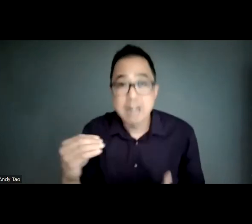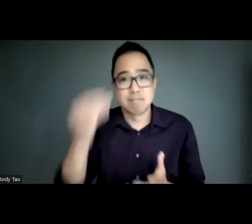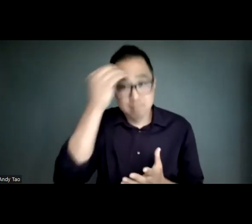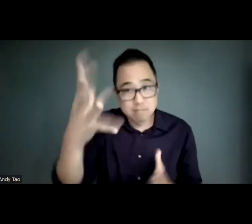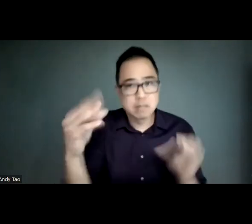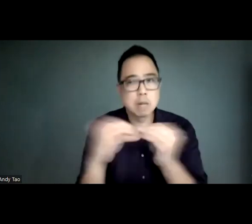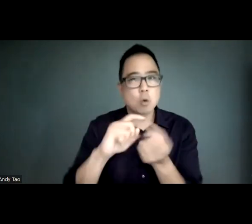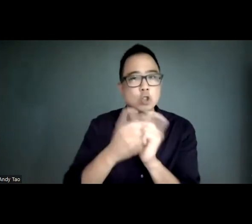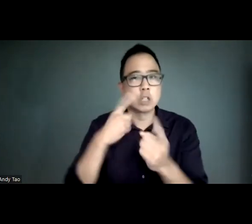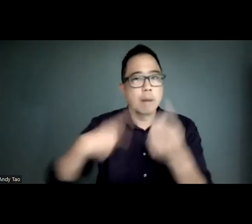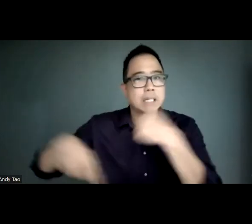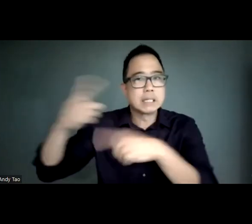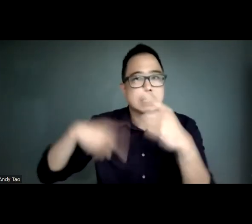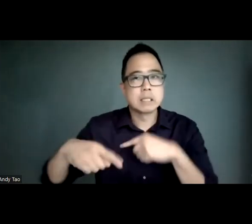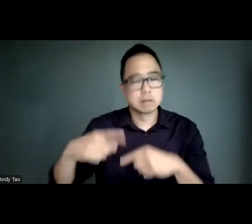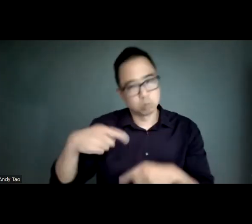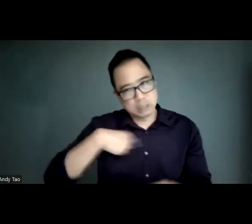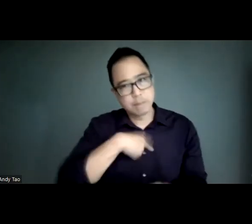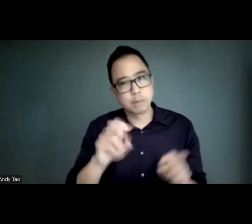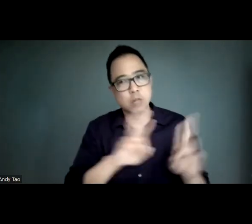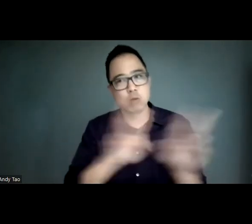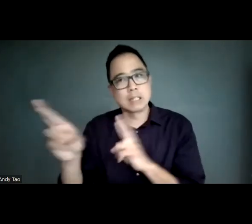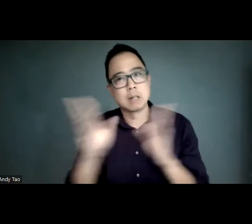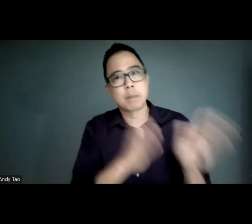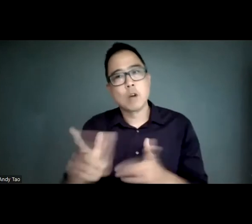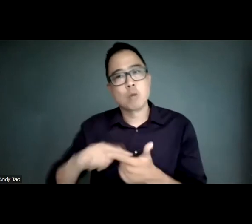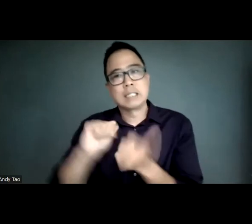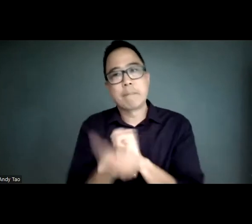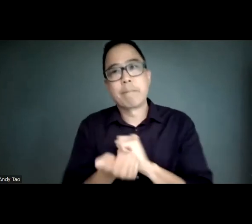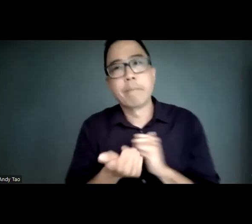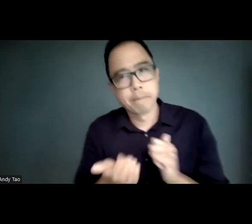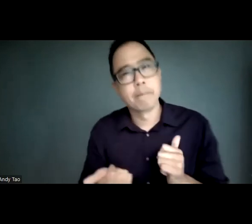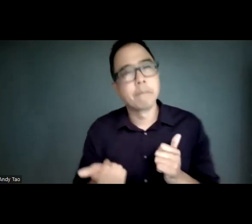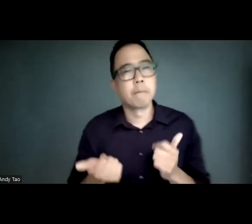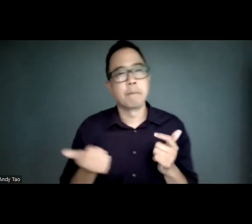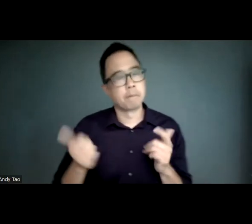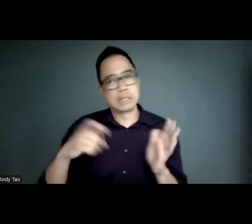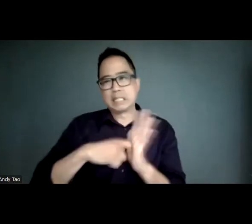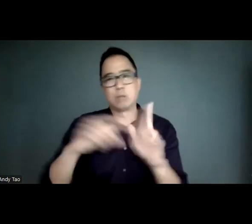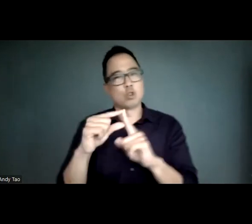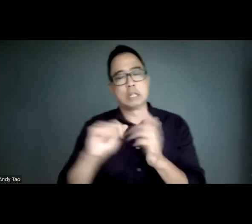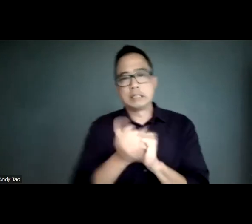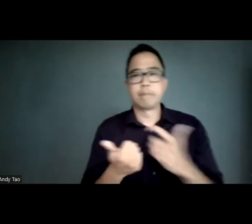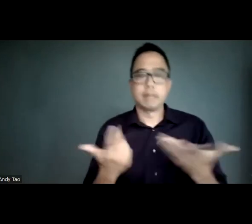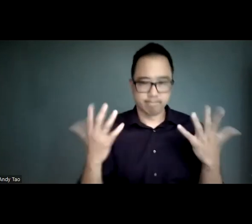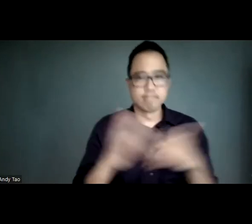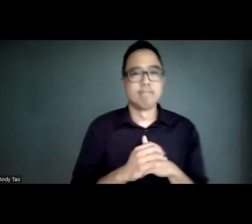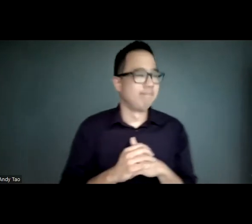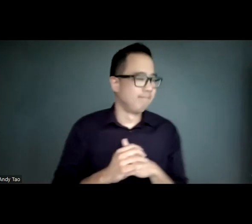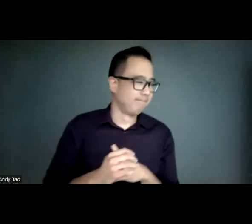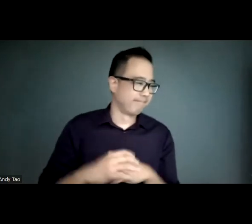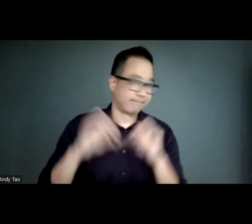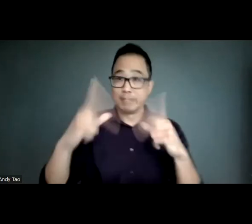Changes are here and more changes are coming. So we need to be ready and prepared. We have to adapt.